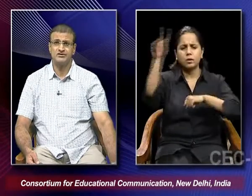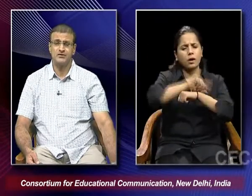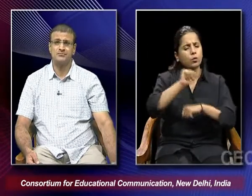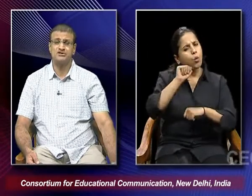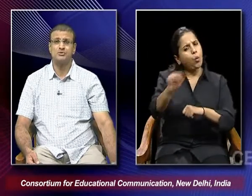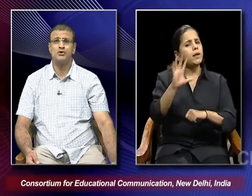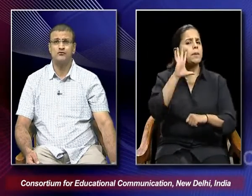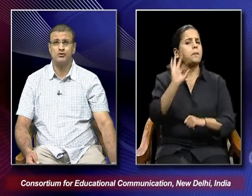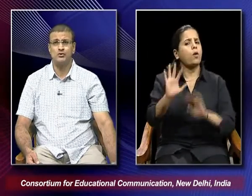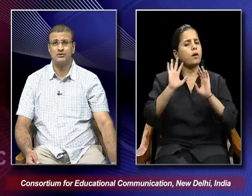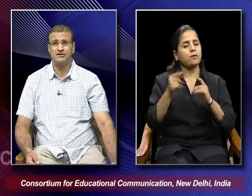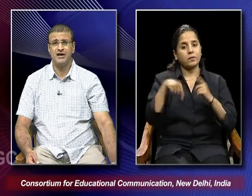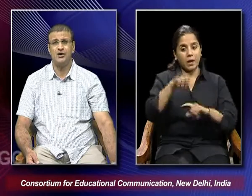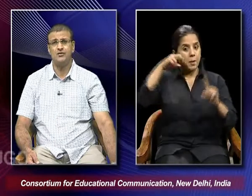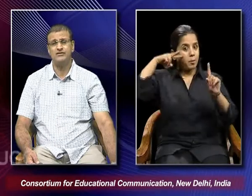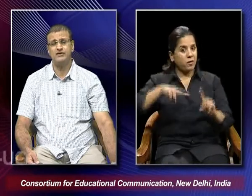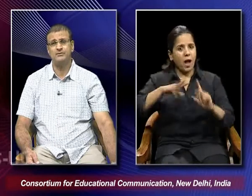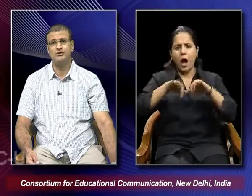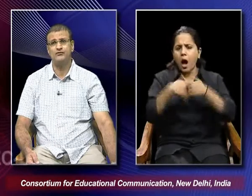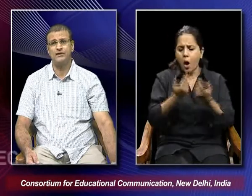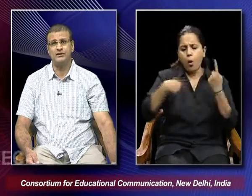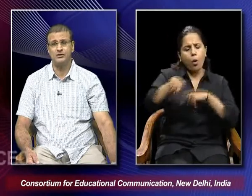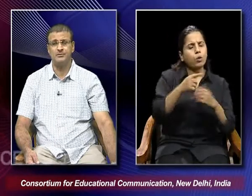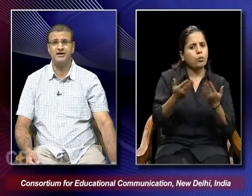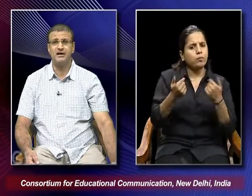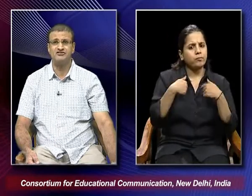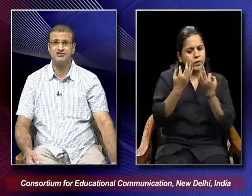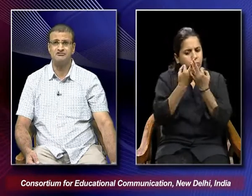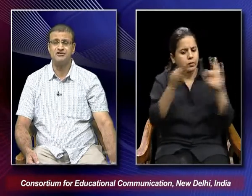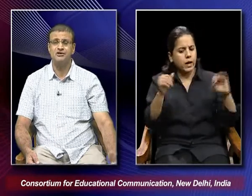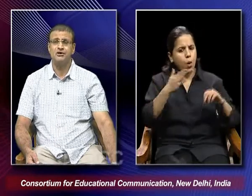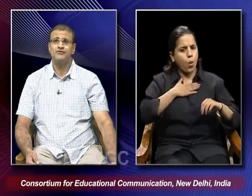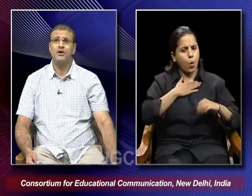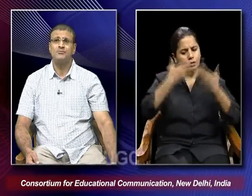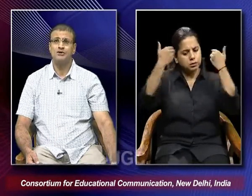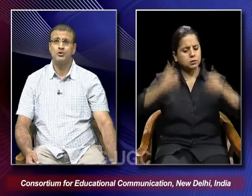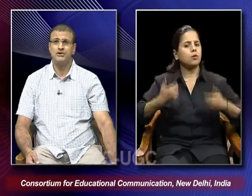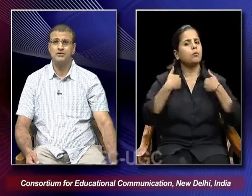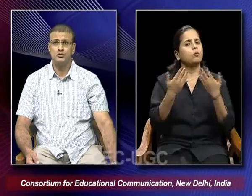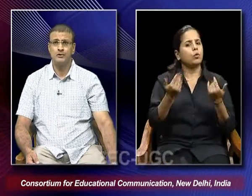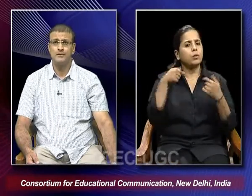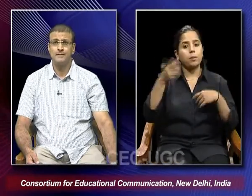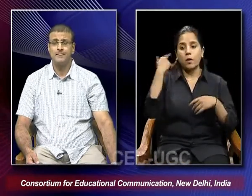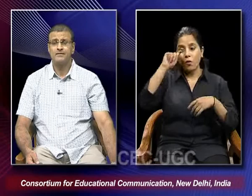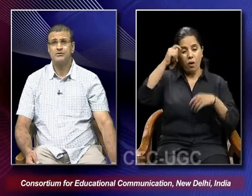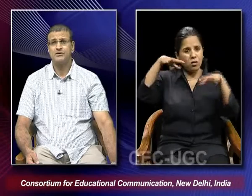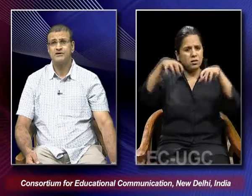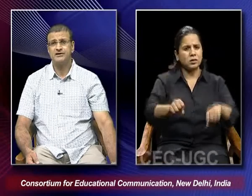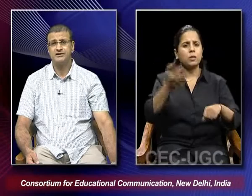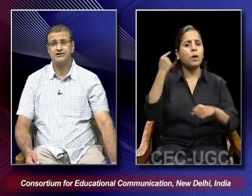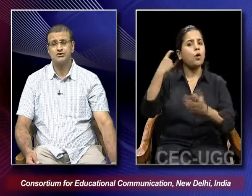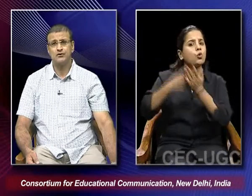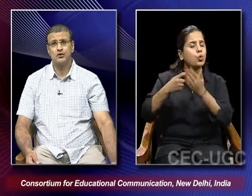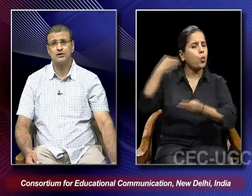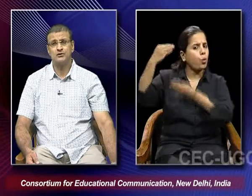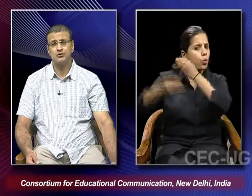significance from this point of view, that how we were able to free or liberate ourselves from the colonial rule. The 200